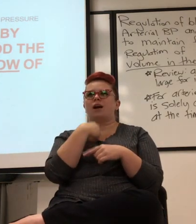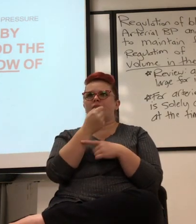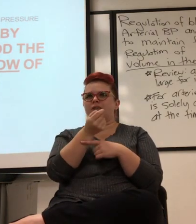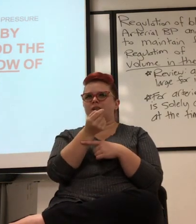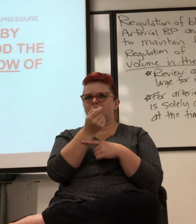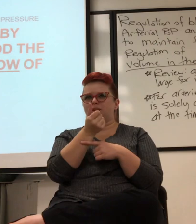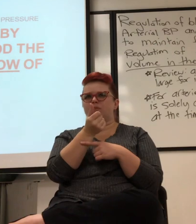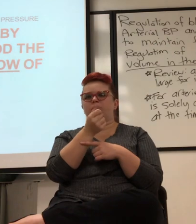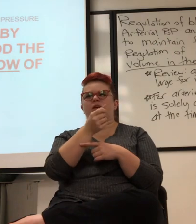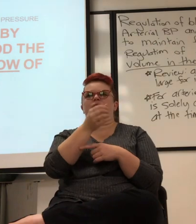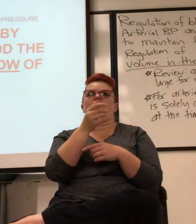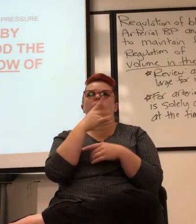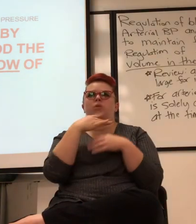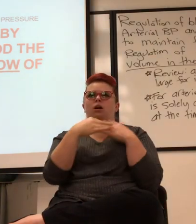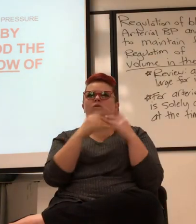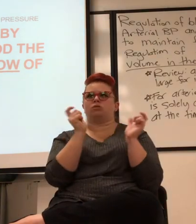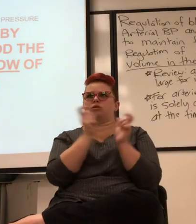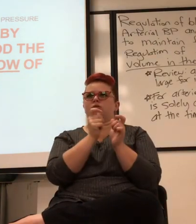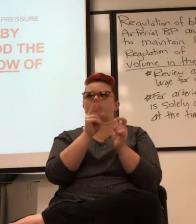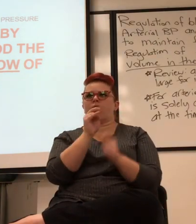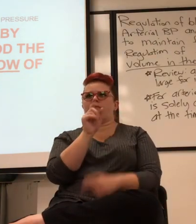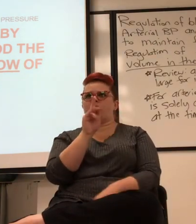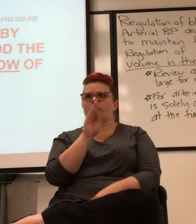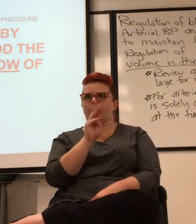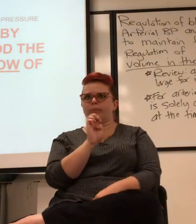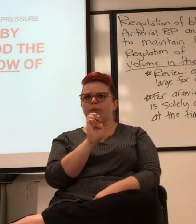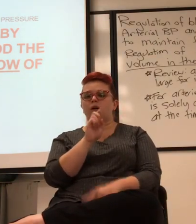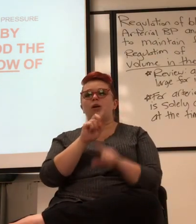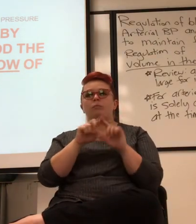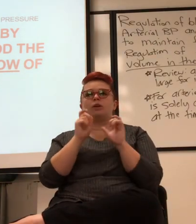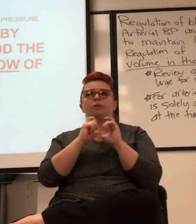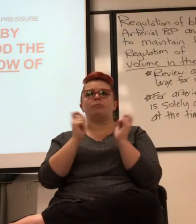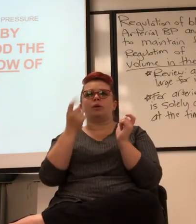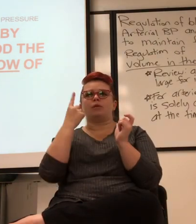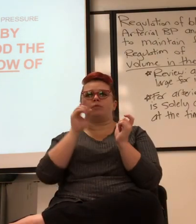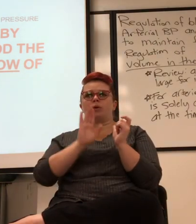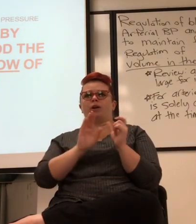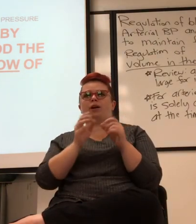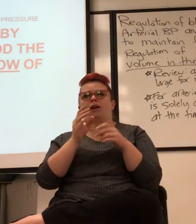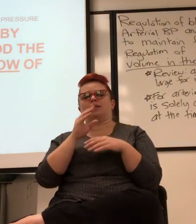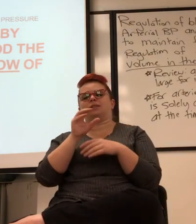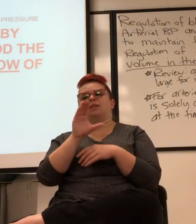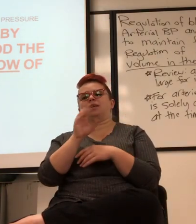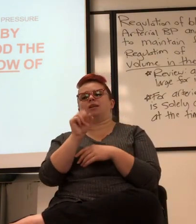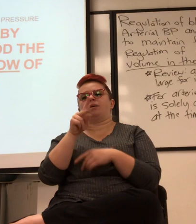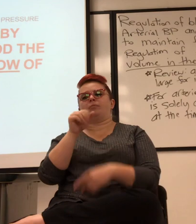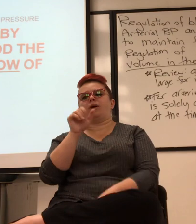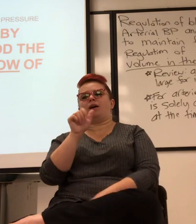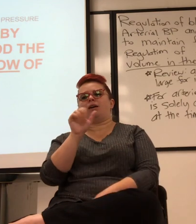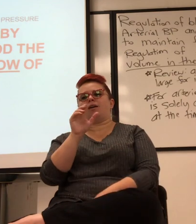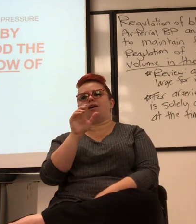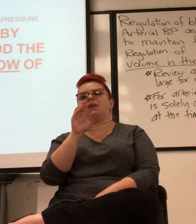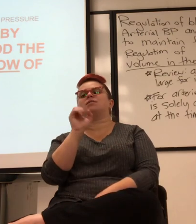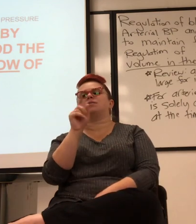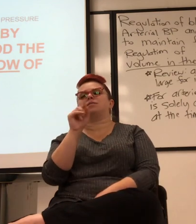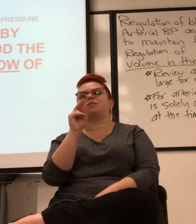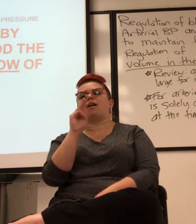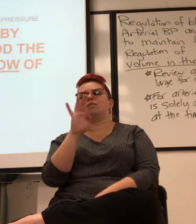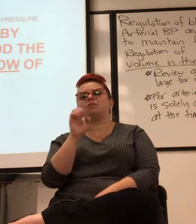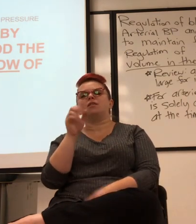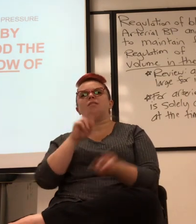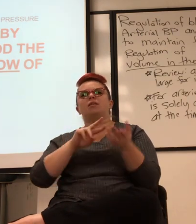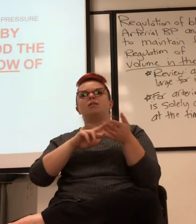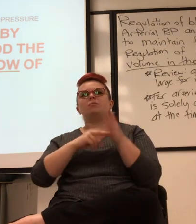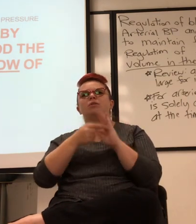of blood, which are large for its capacitance. So we observe high pressures. Remember that whole CVP